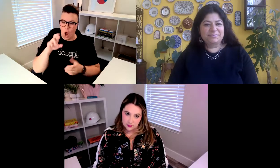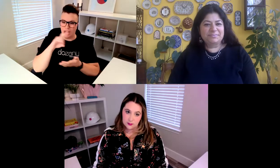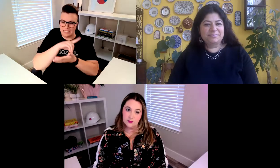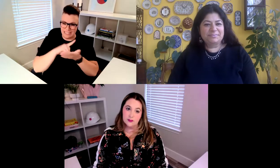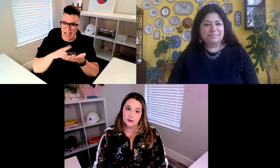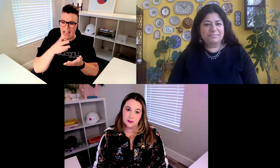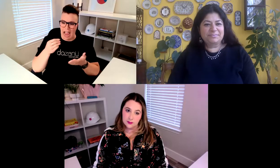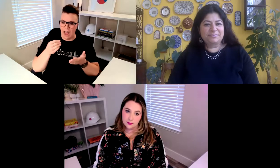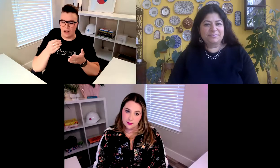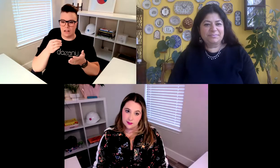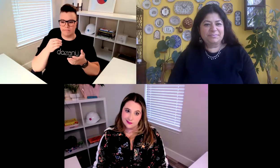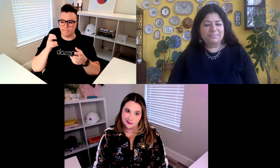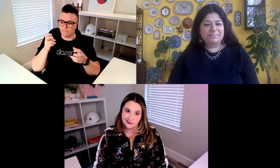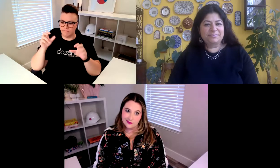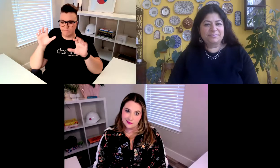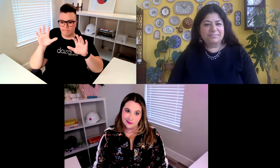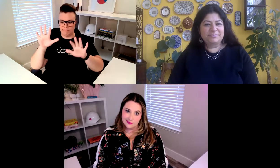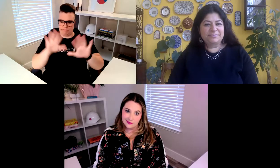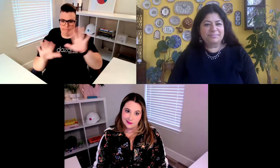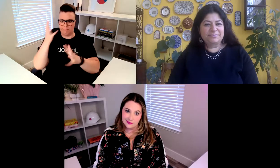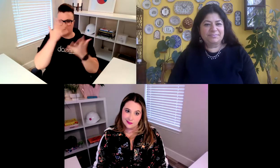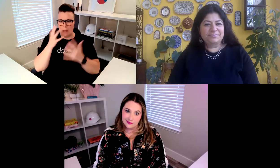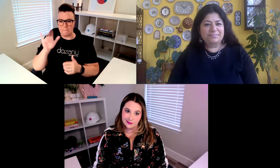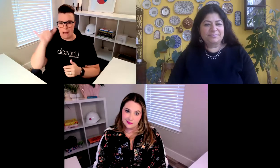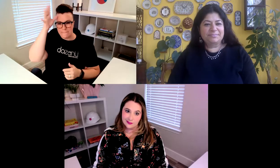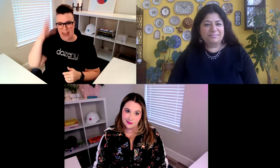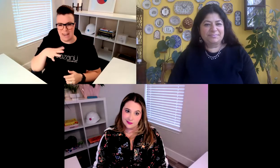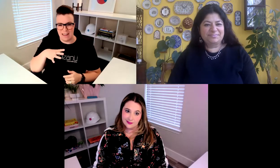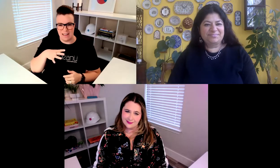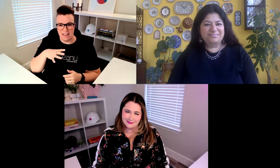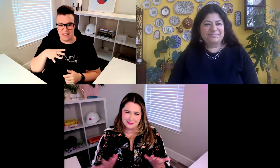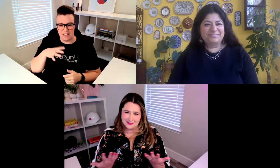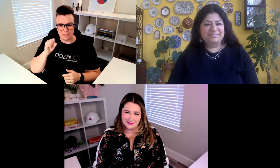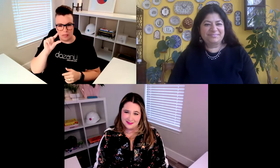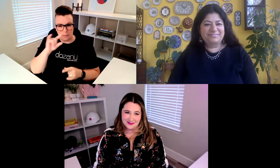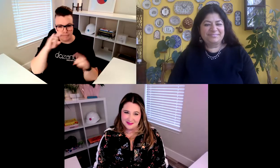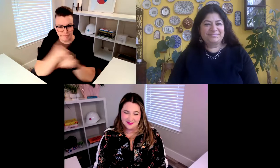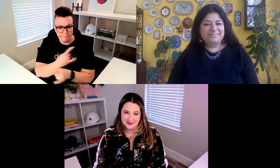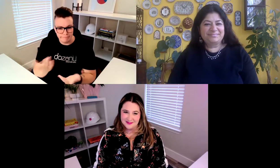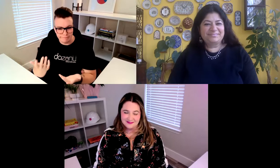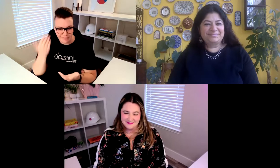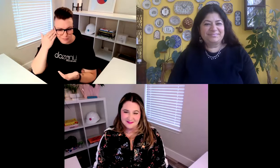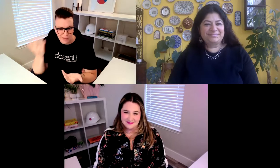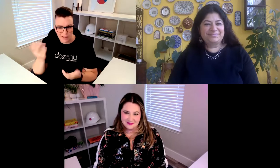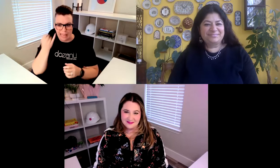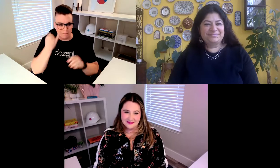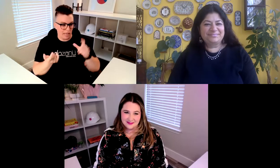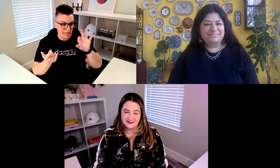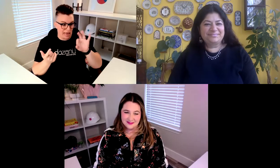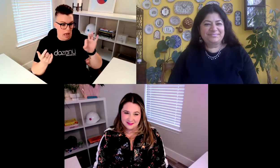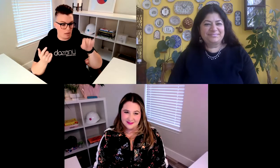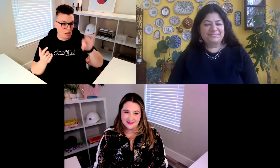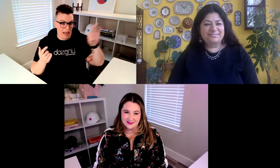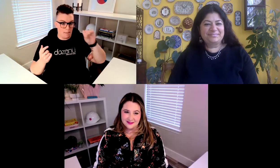to market to women. So the marketing that we see that is all geared towards women, it is designed by men. It's created by